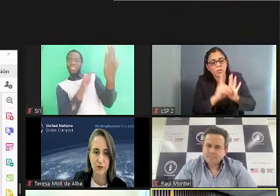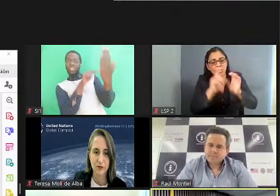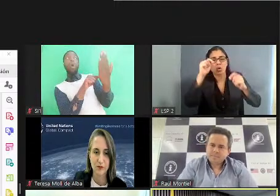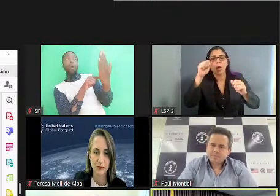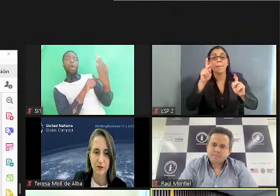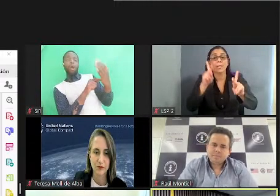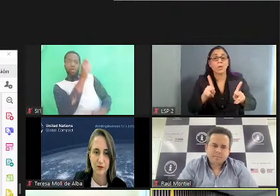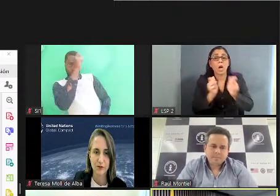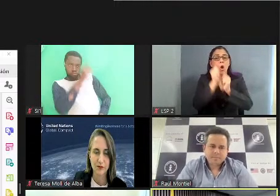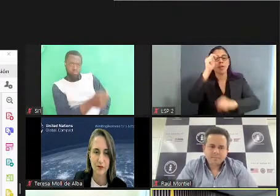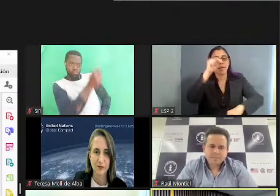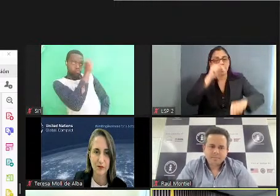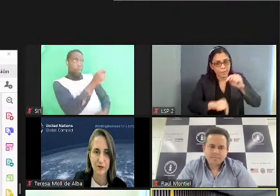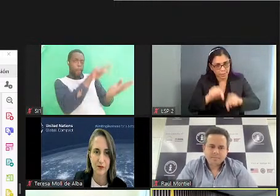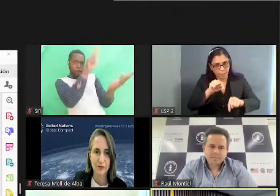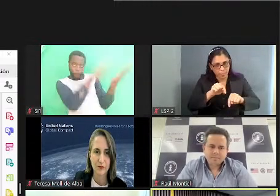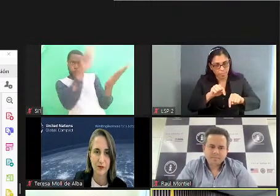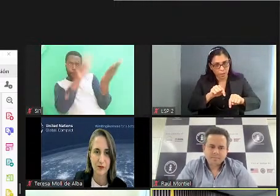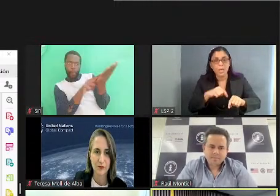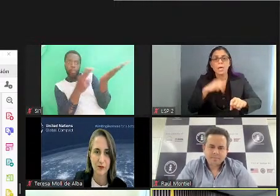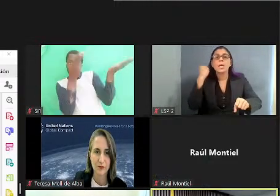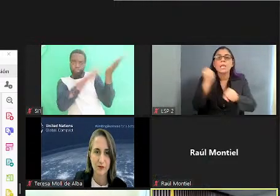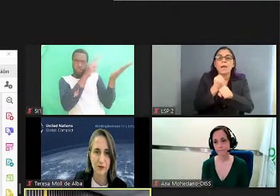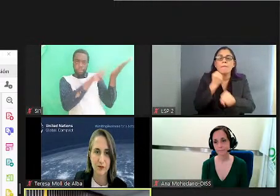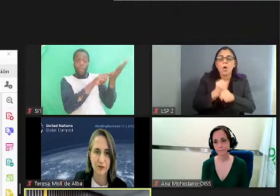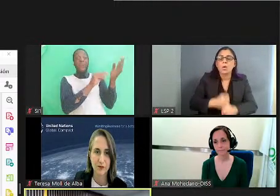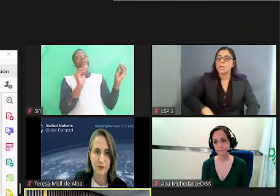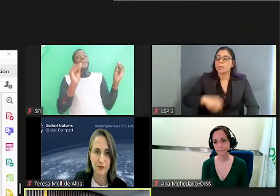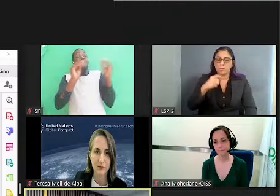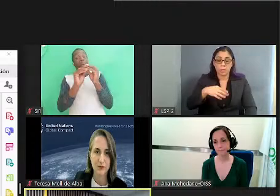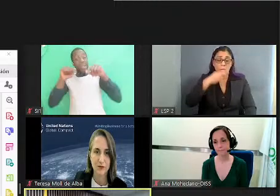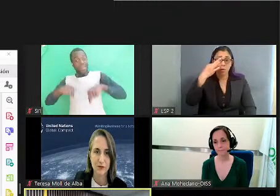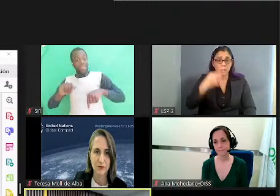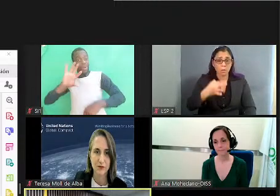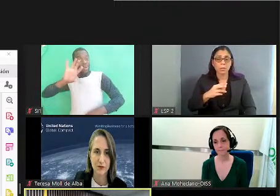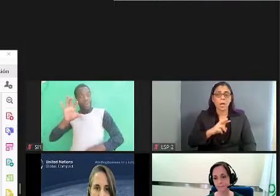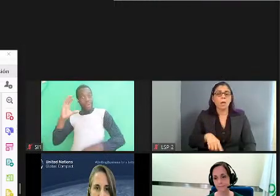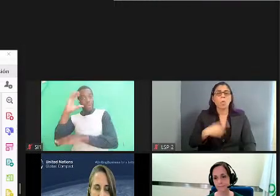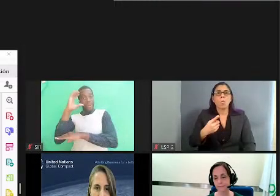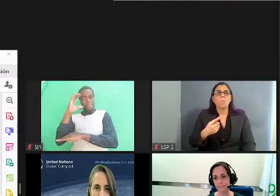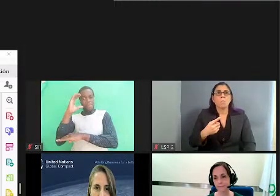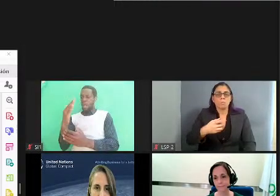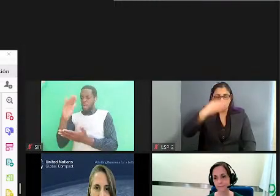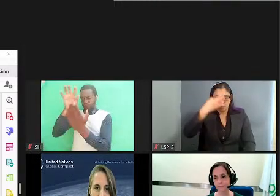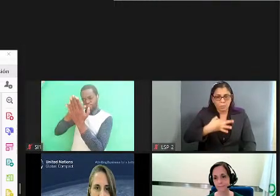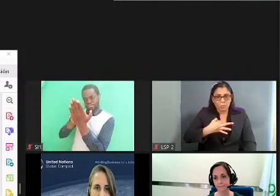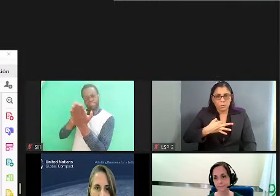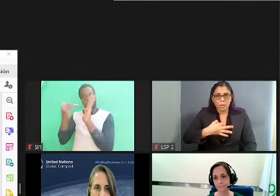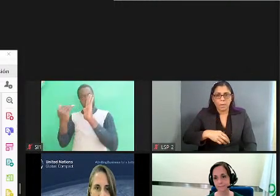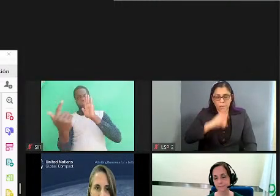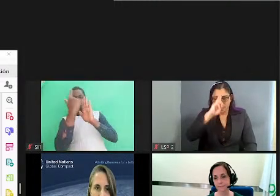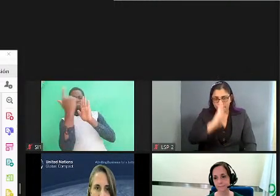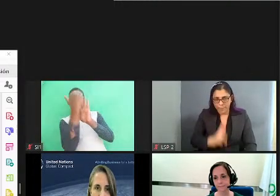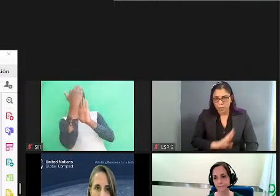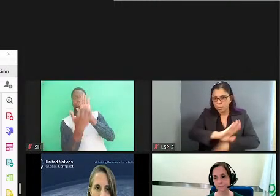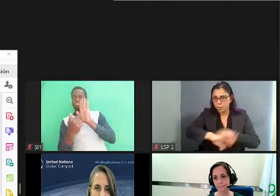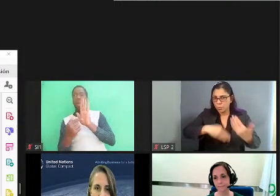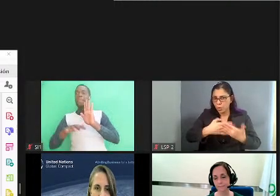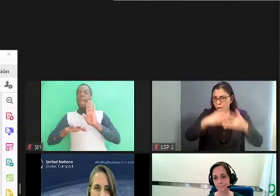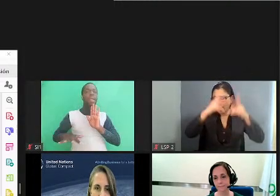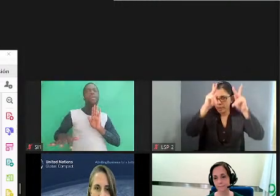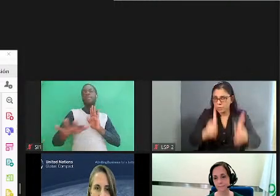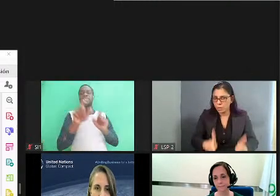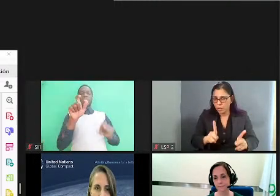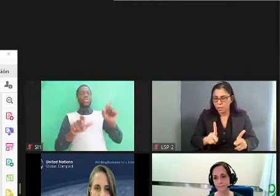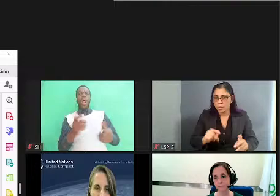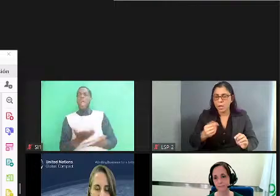that we have in our political constitution some guidelines regarding decent work in equality of conditions for all persons living in